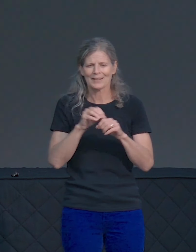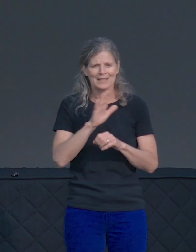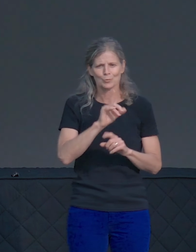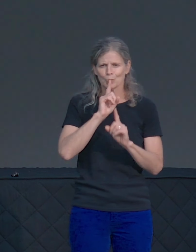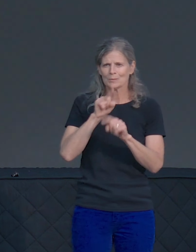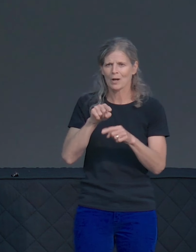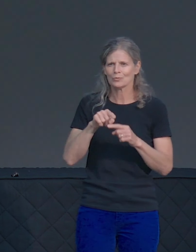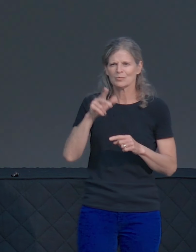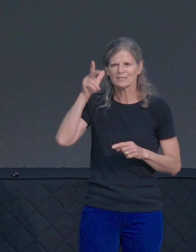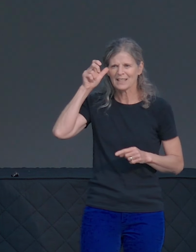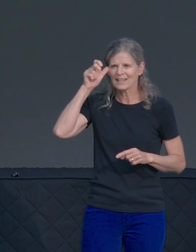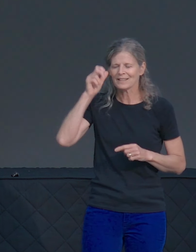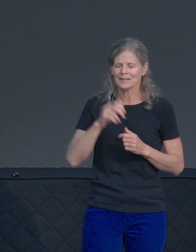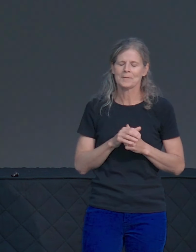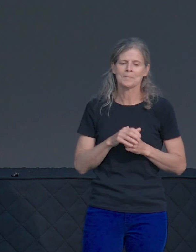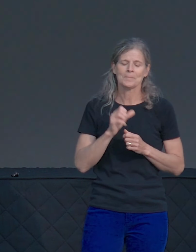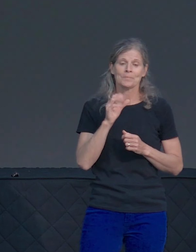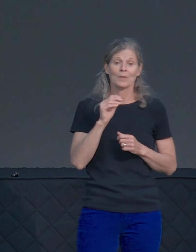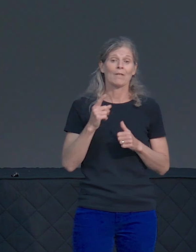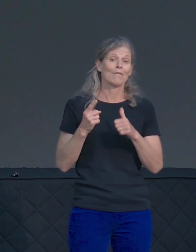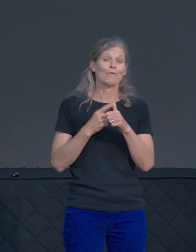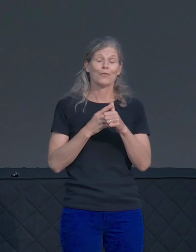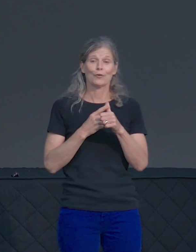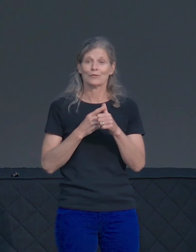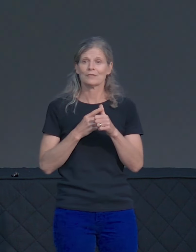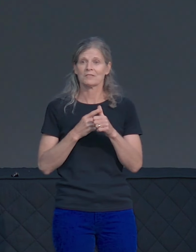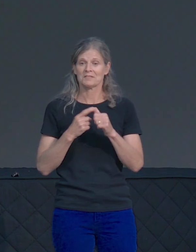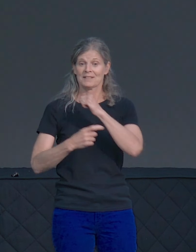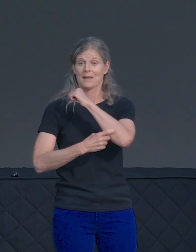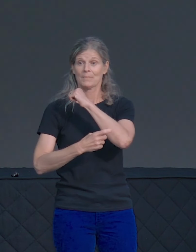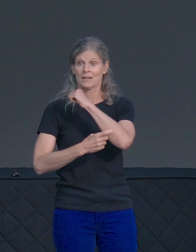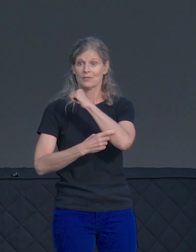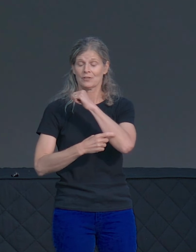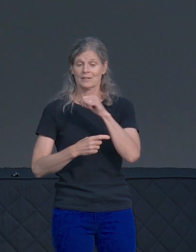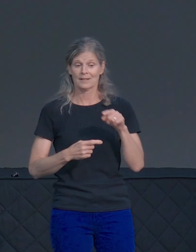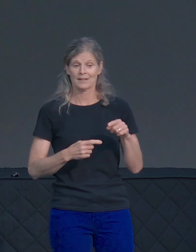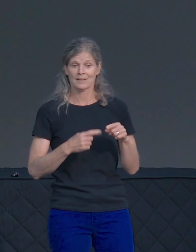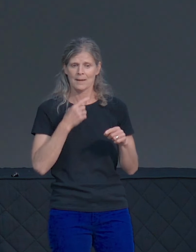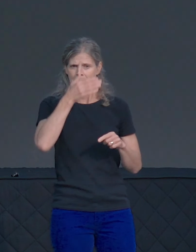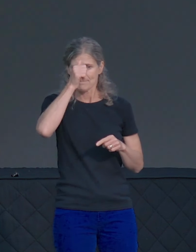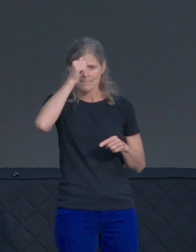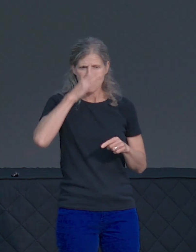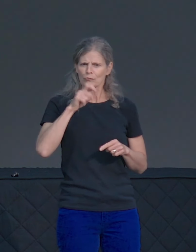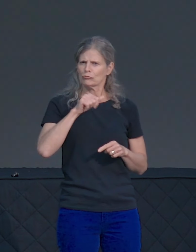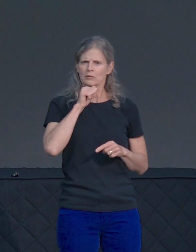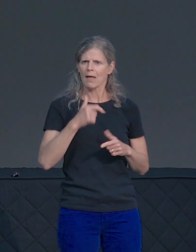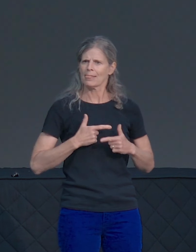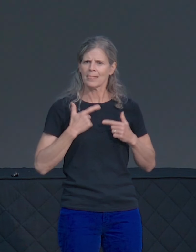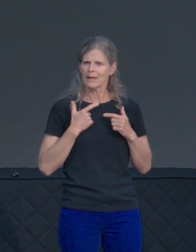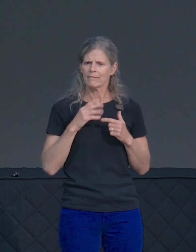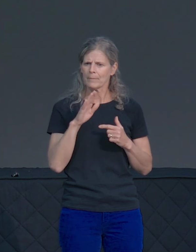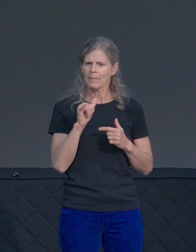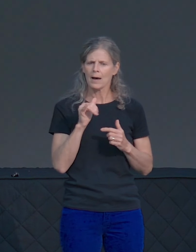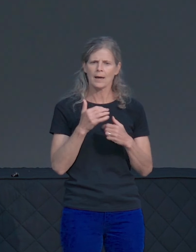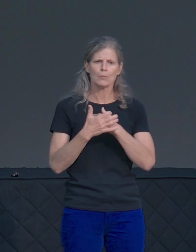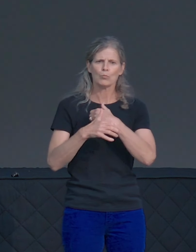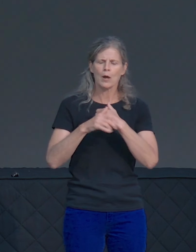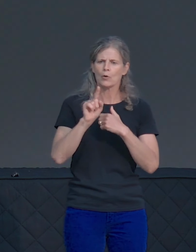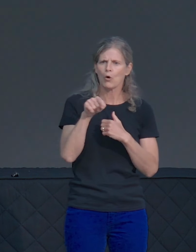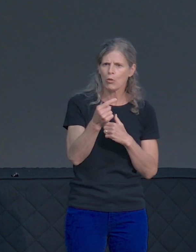response to Satan. So under the first temptation that he receives, in verse 4, he says, man shall not live by bread alone, but by